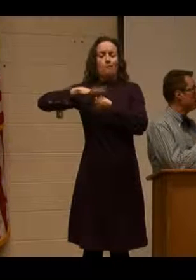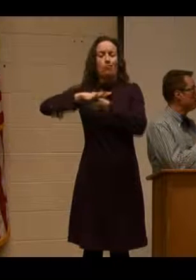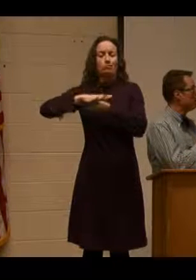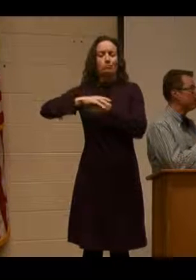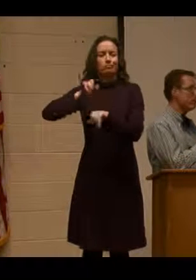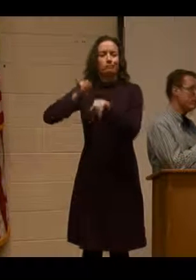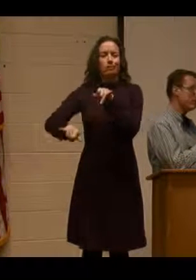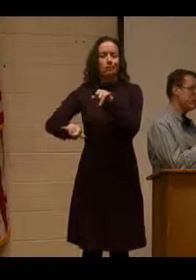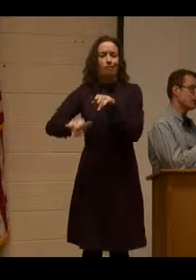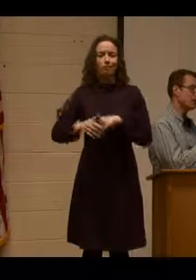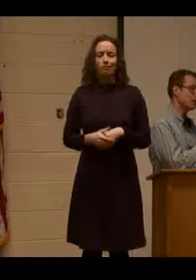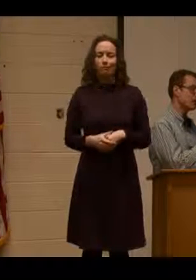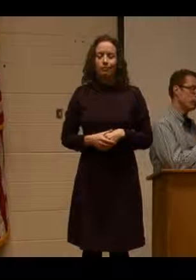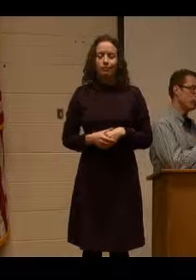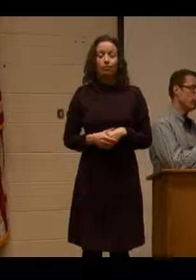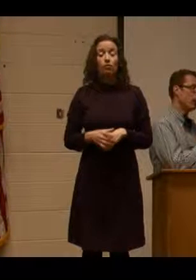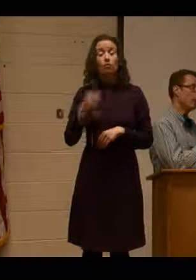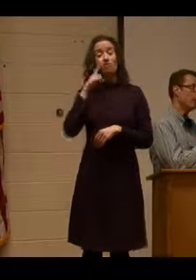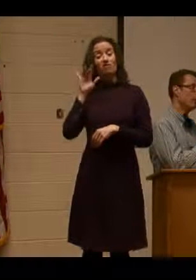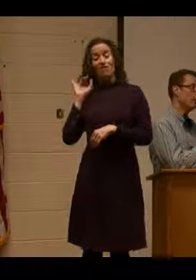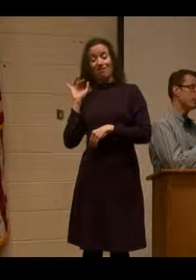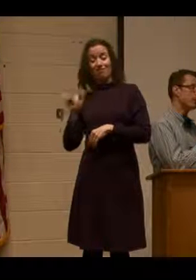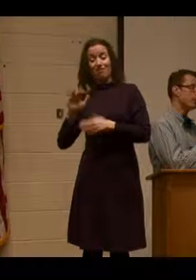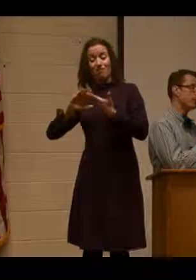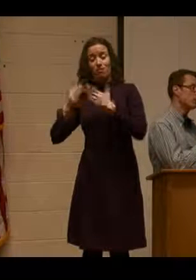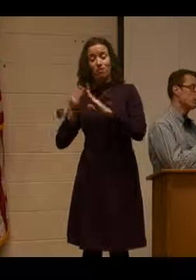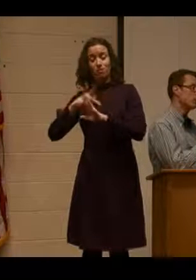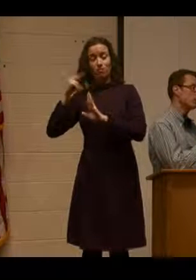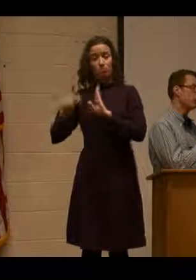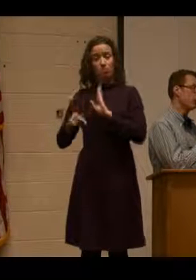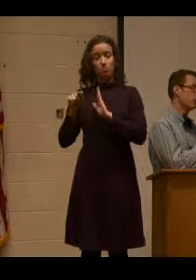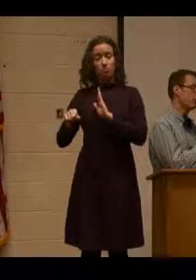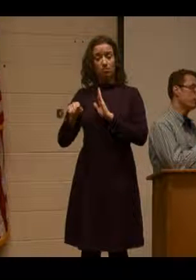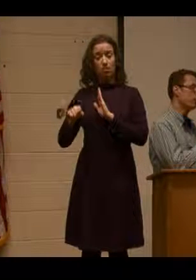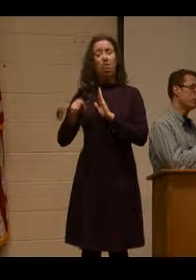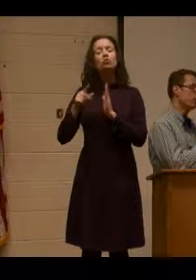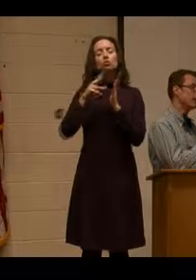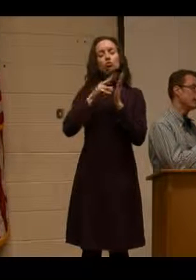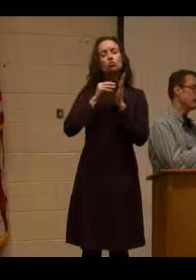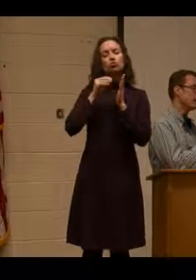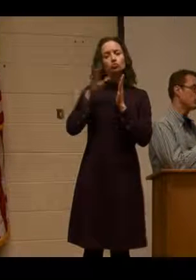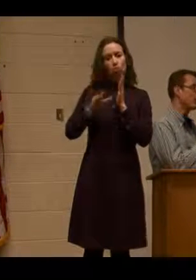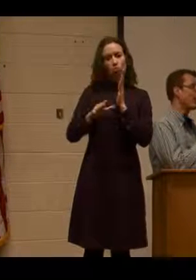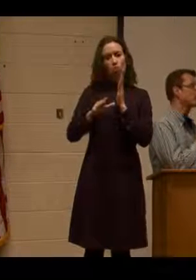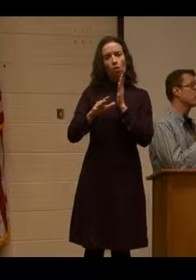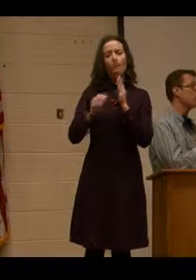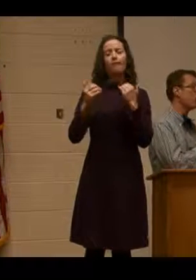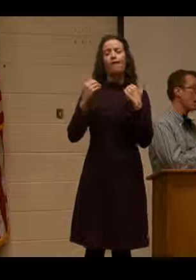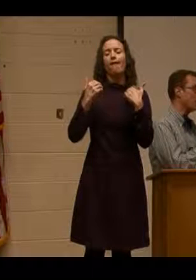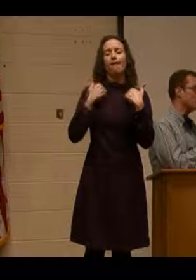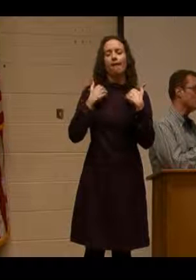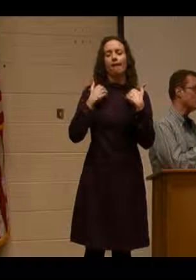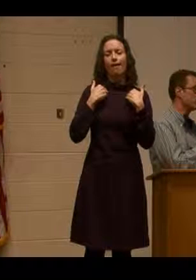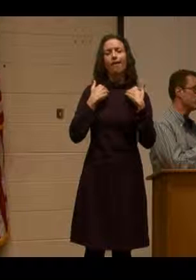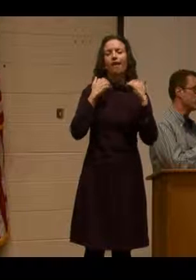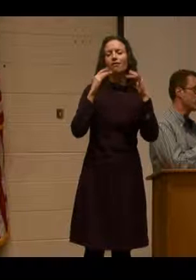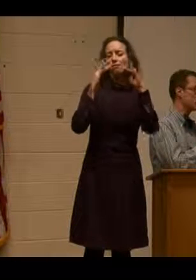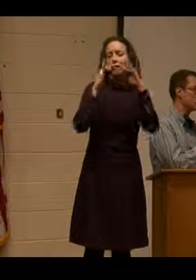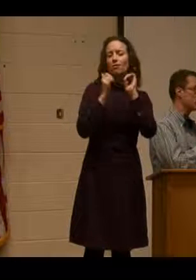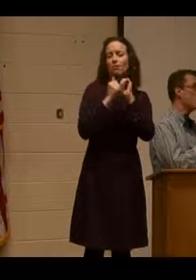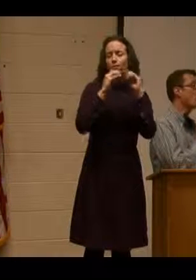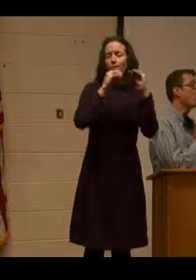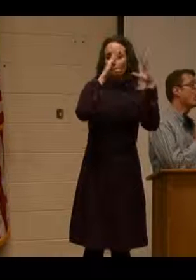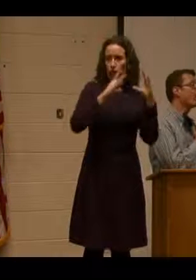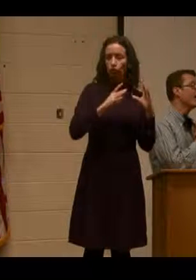option, students are served by a teacher that actually drives to that location or connects with